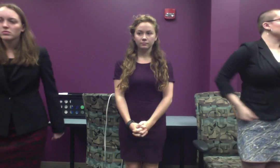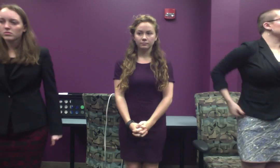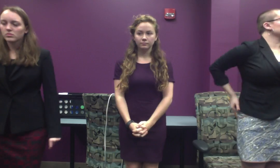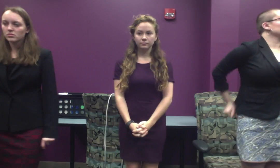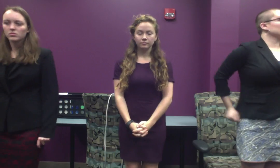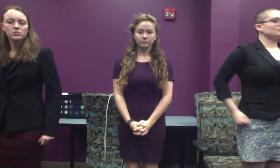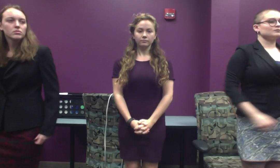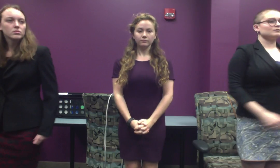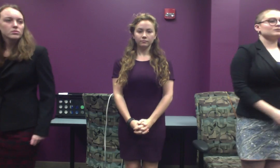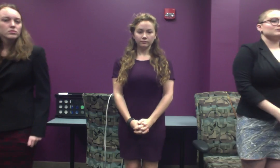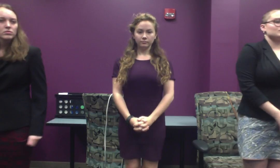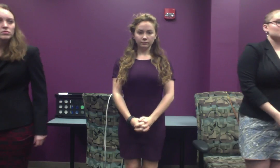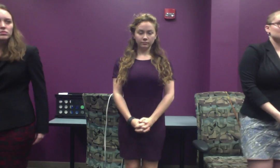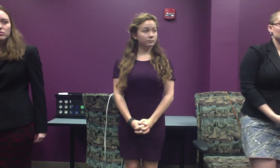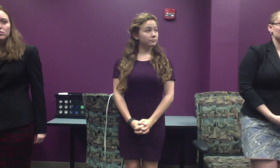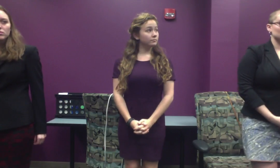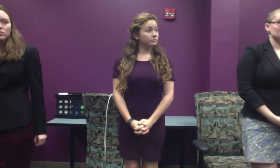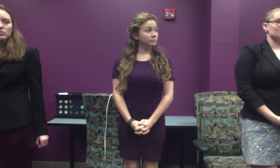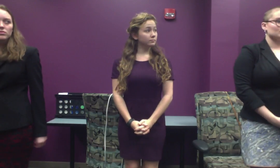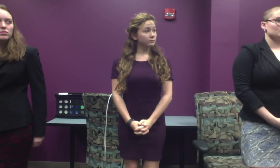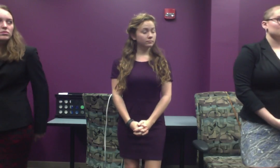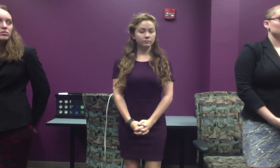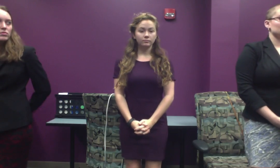Okay, so this has got a beep in it.